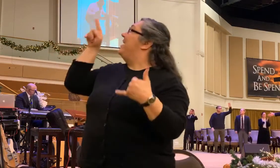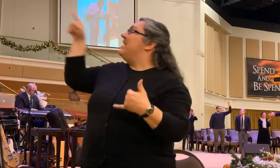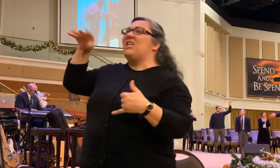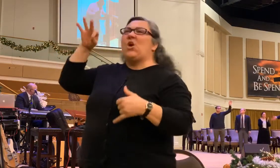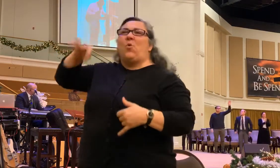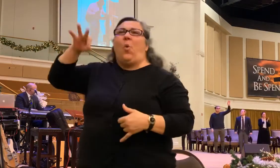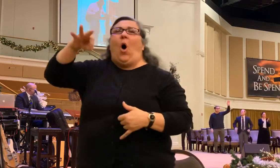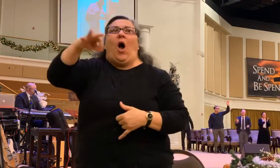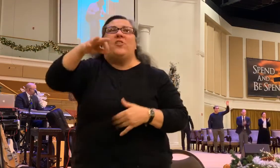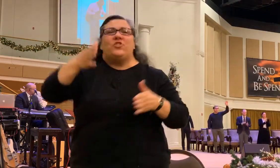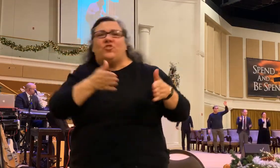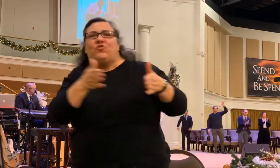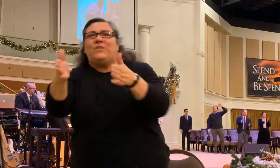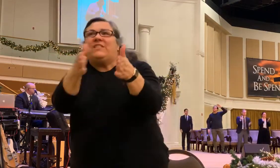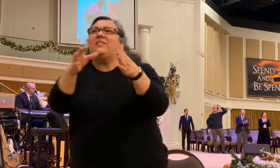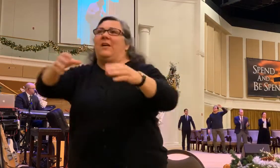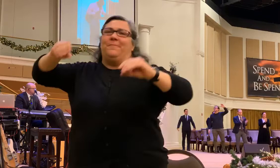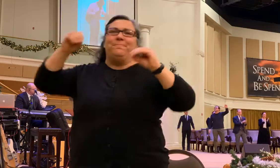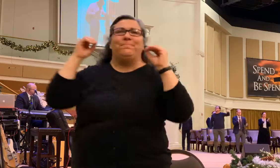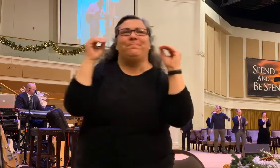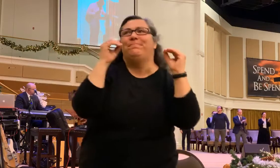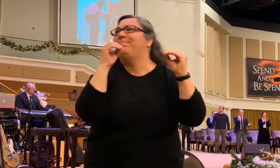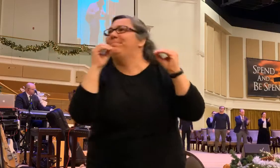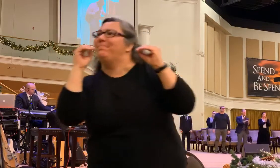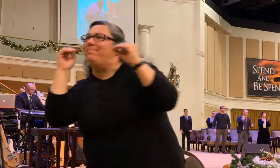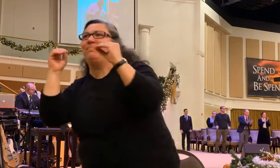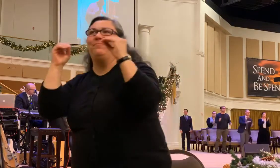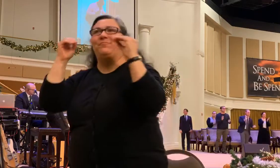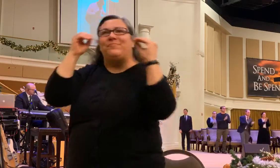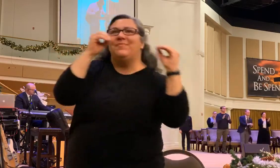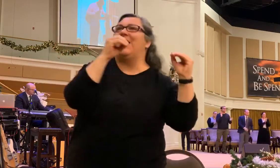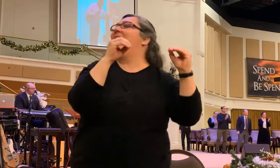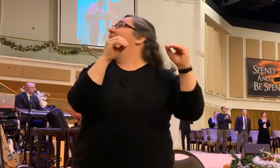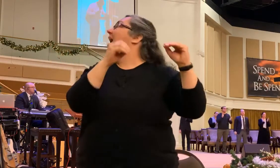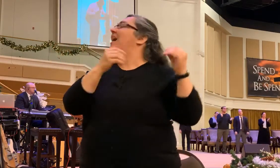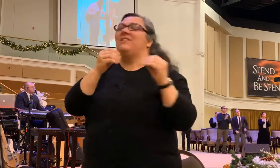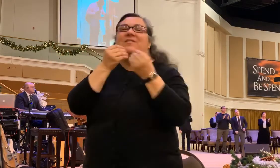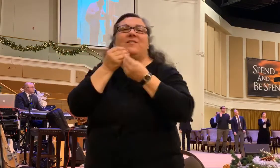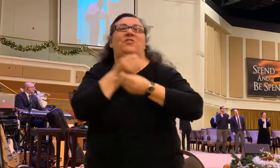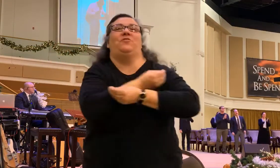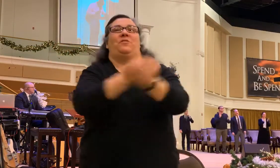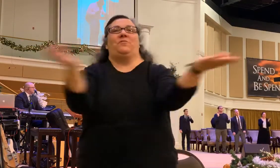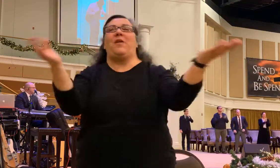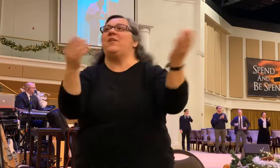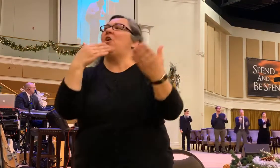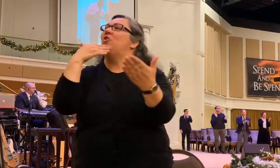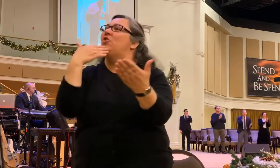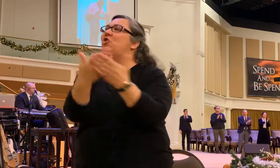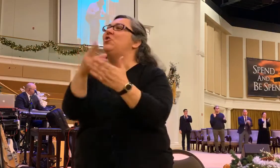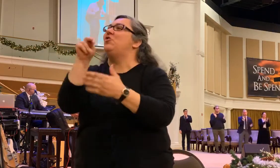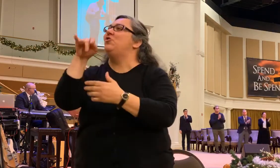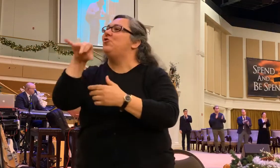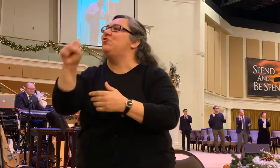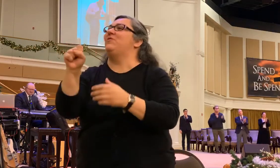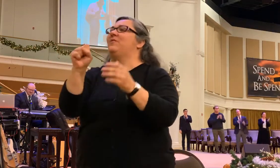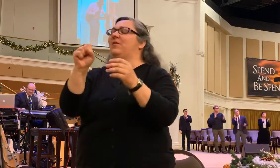streets before church with a little megaphone, and he's declaring the goodness of God.